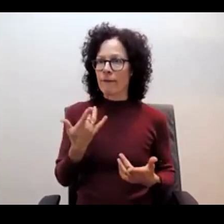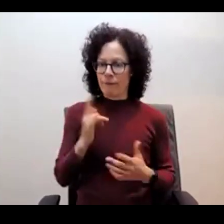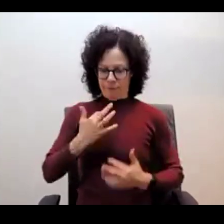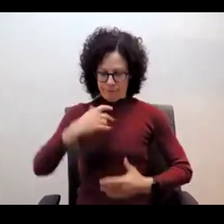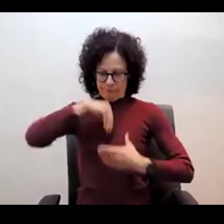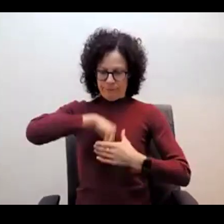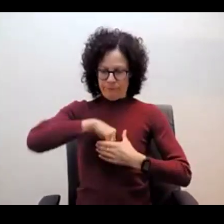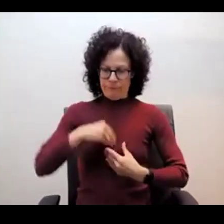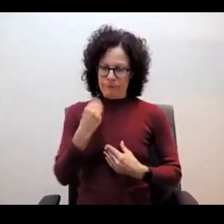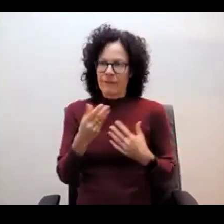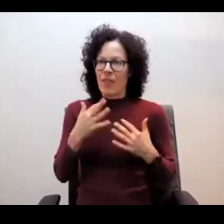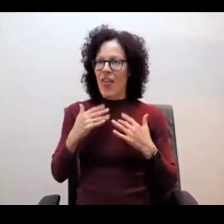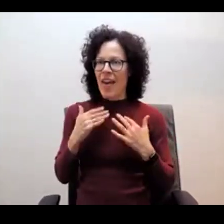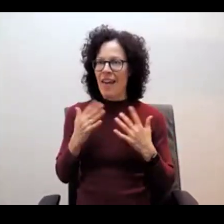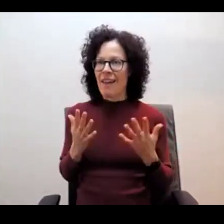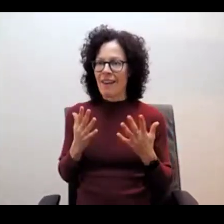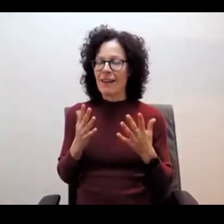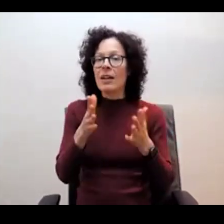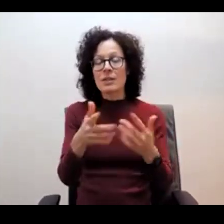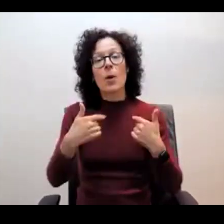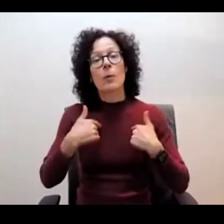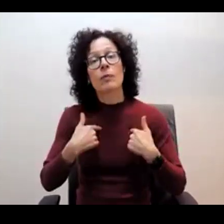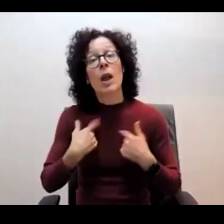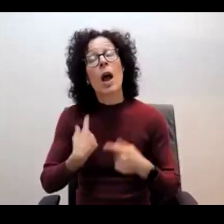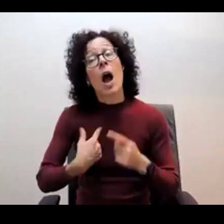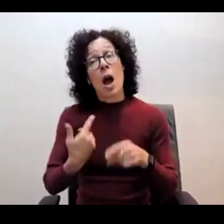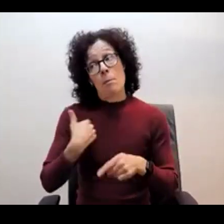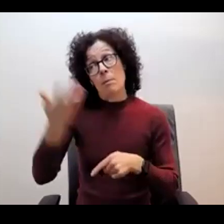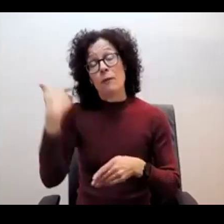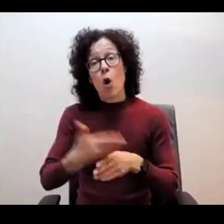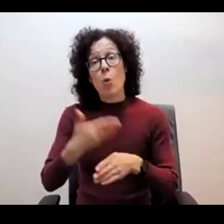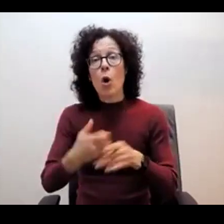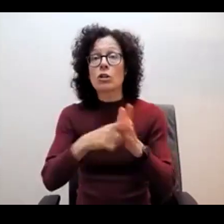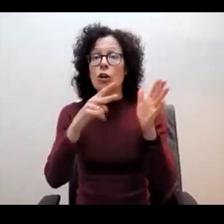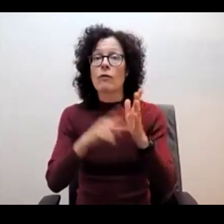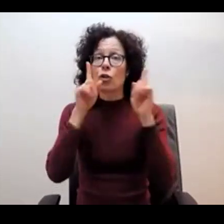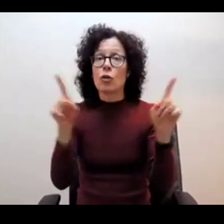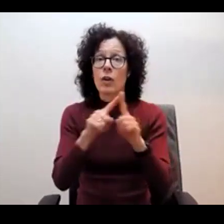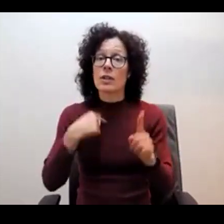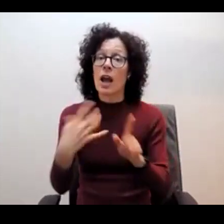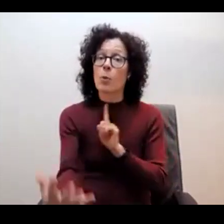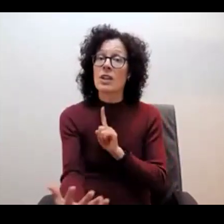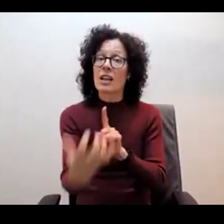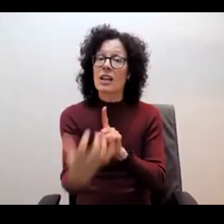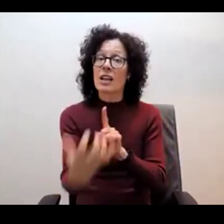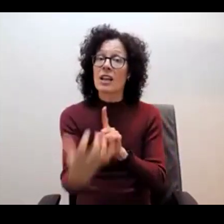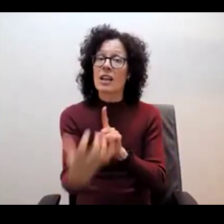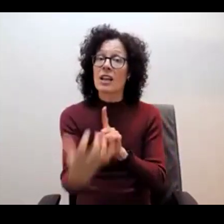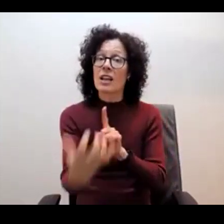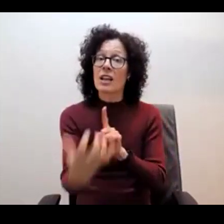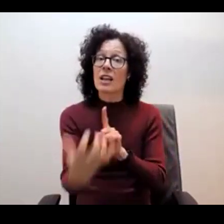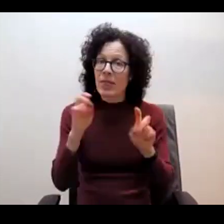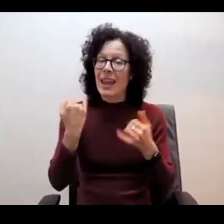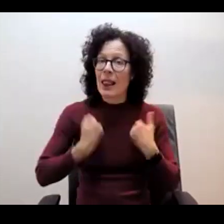Now, it was when I worked at Coventry University that I was diagnosed with ankylosing